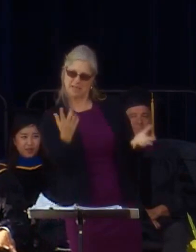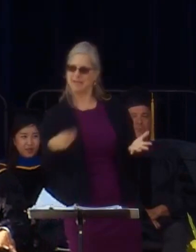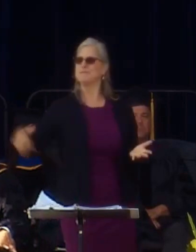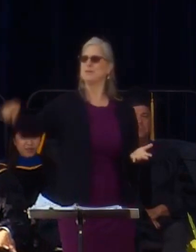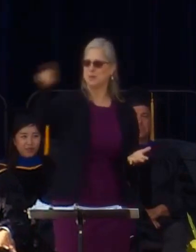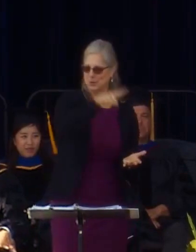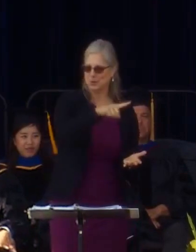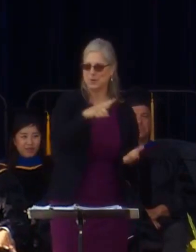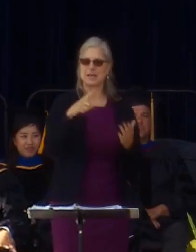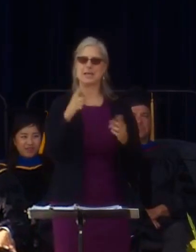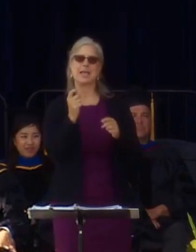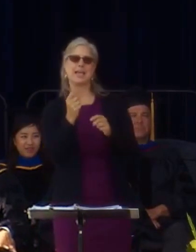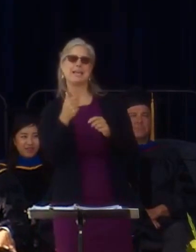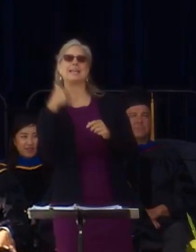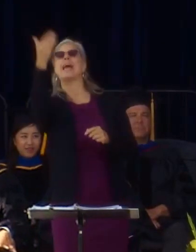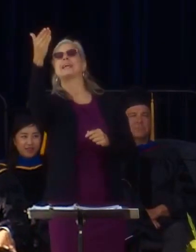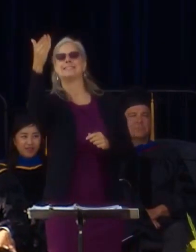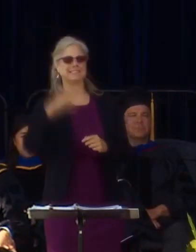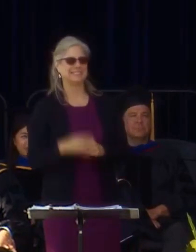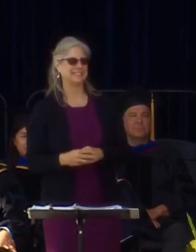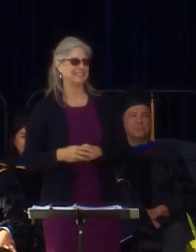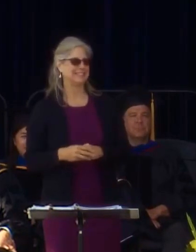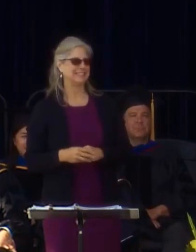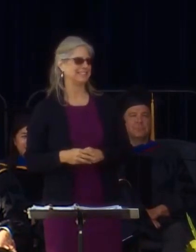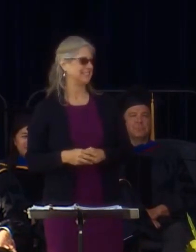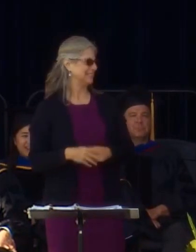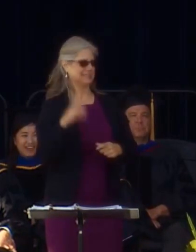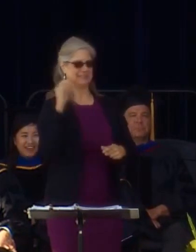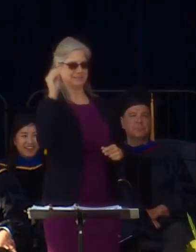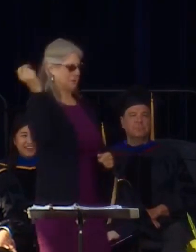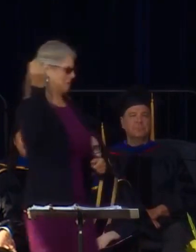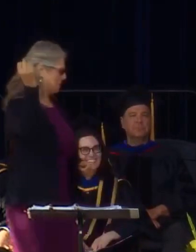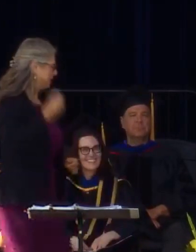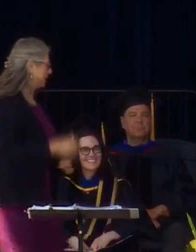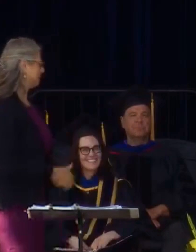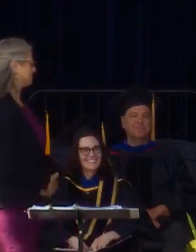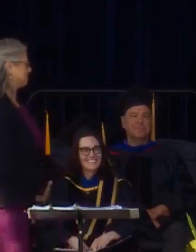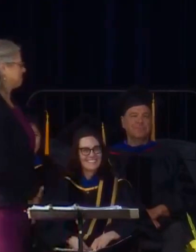you next anyway. All right, hold on.